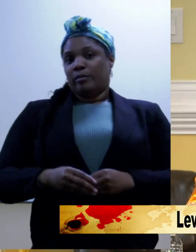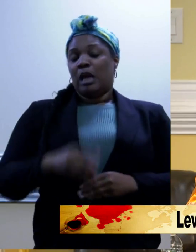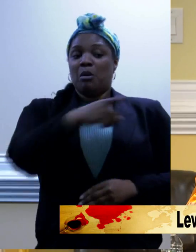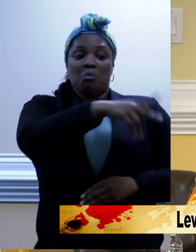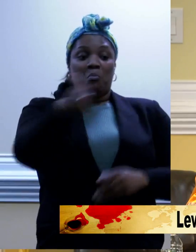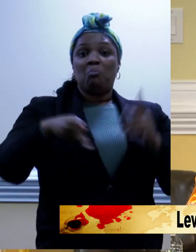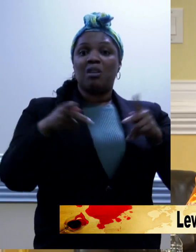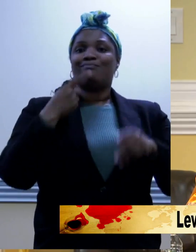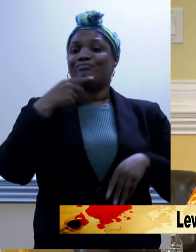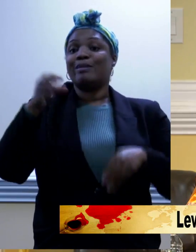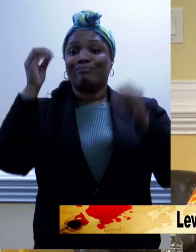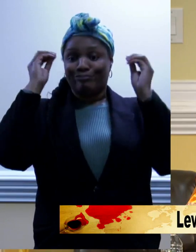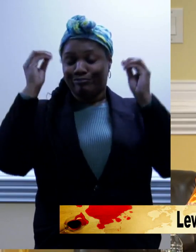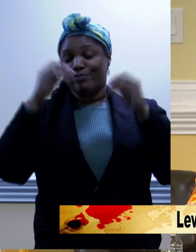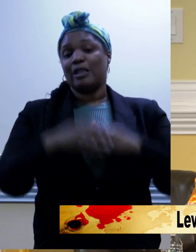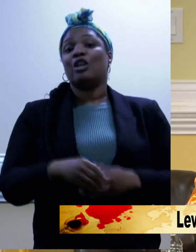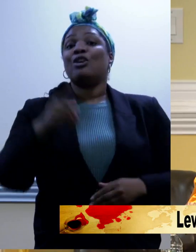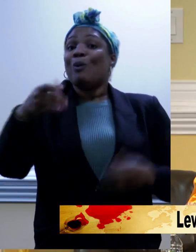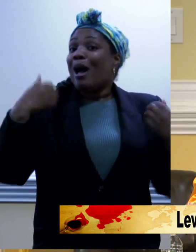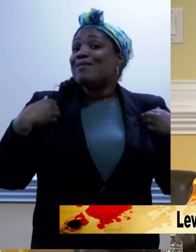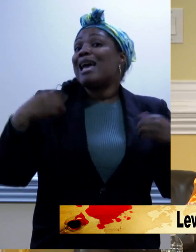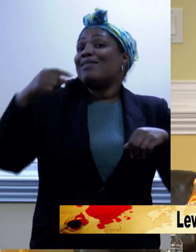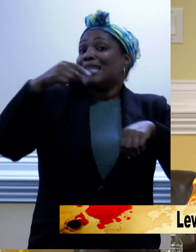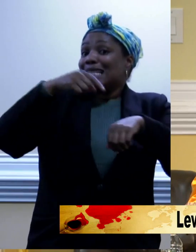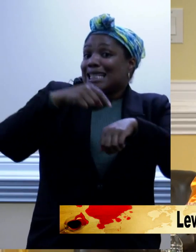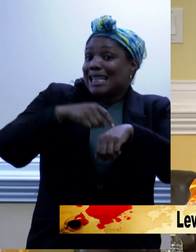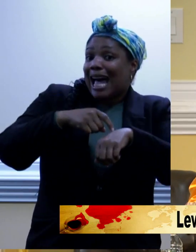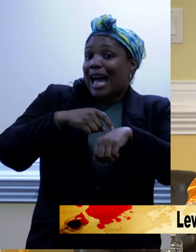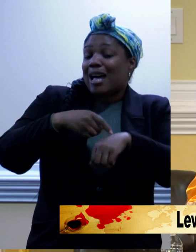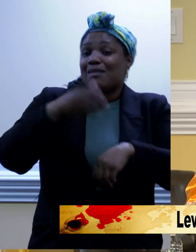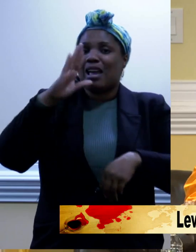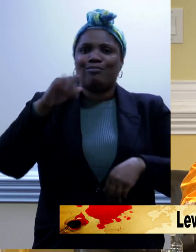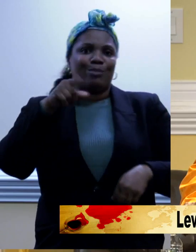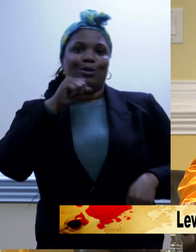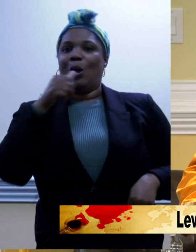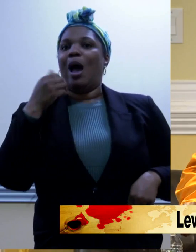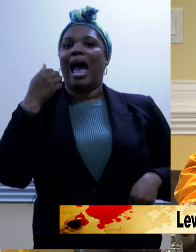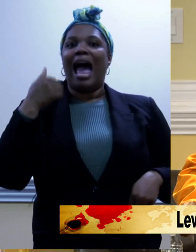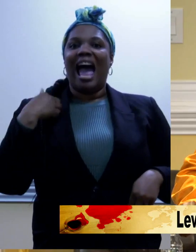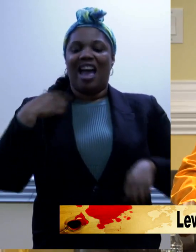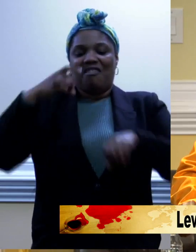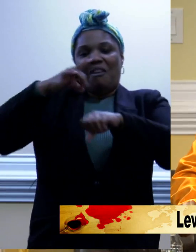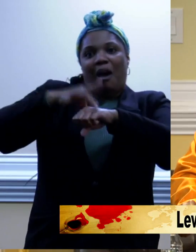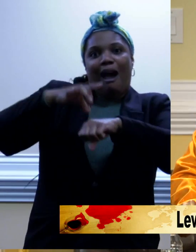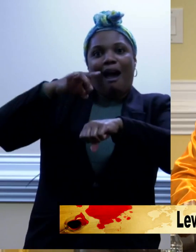You have to have it in its season. You do not have watermelons in December.